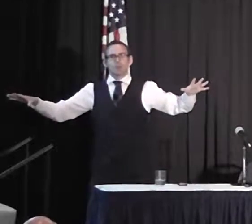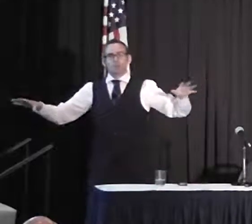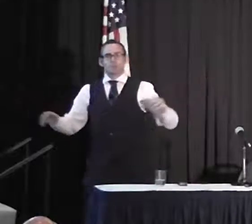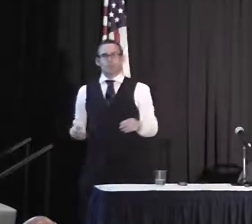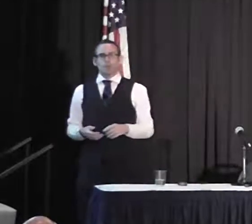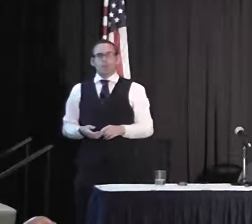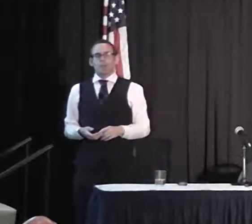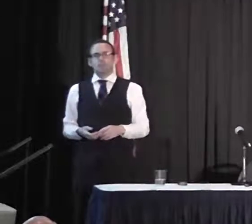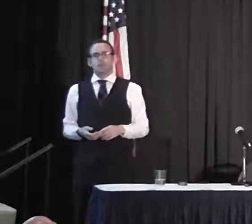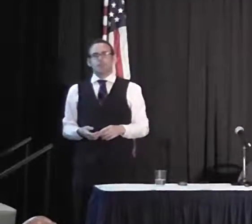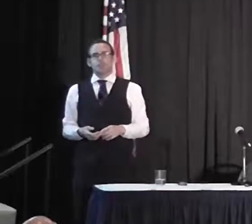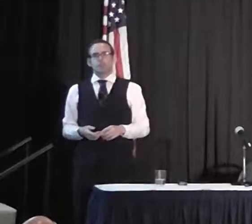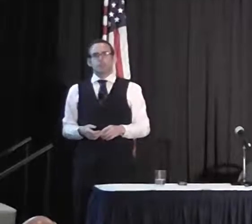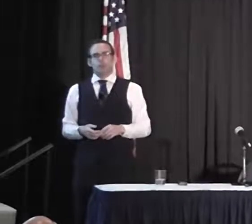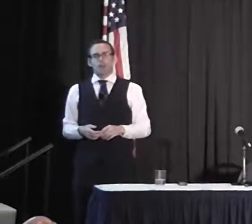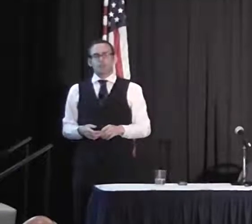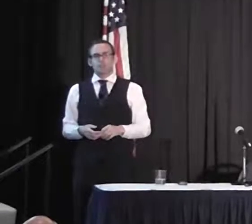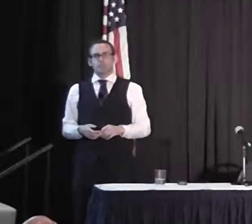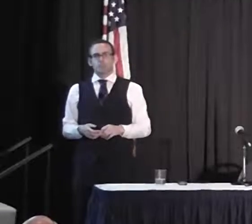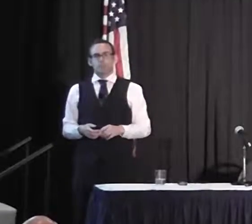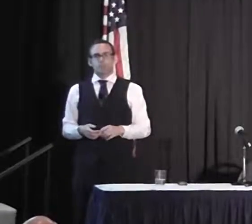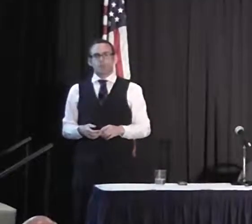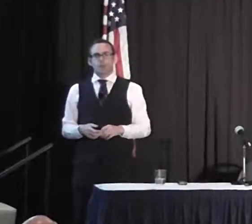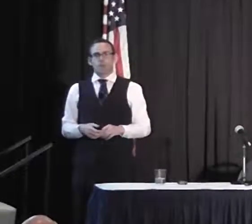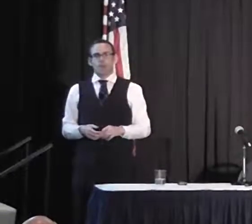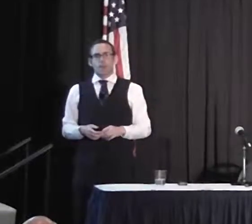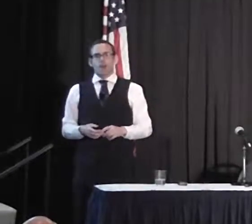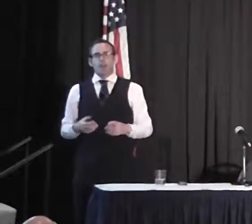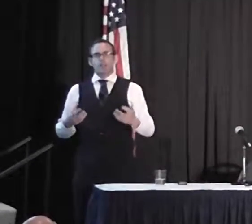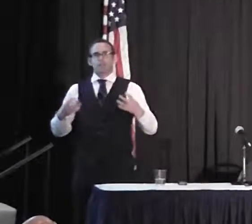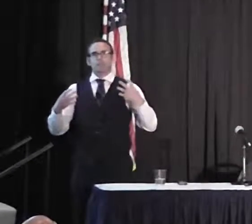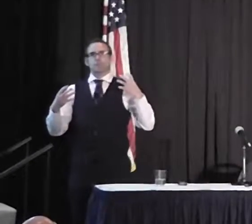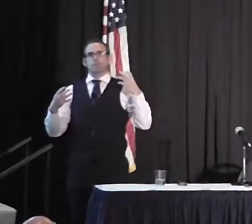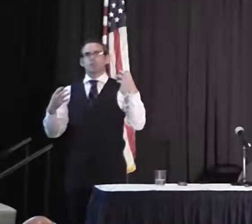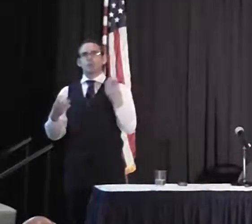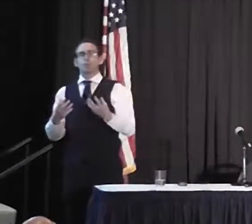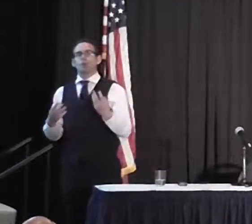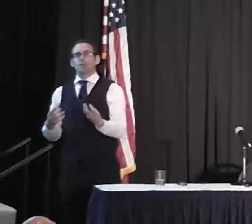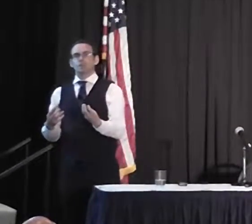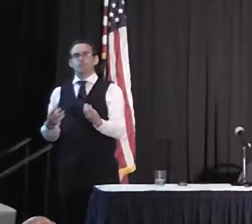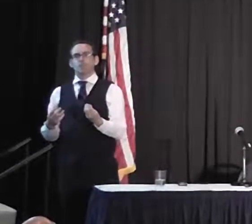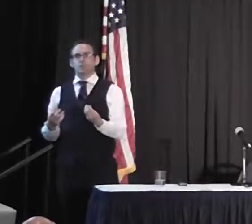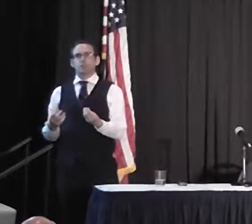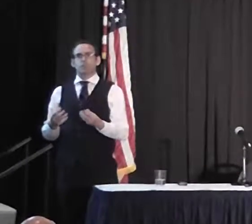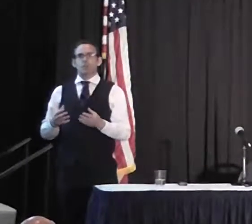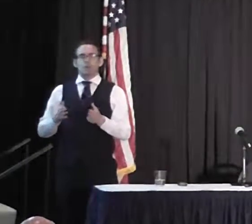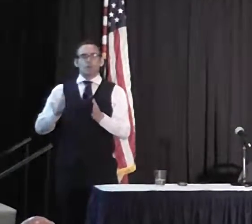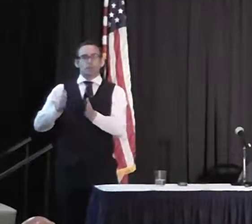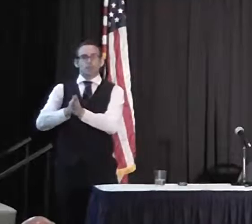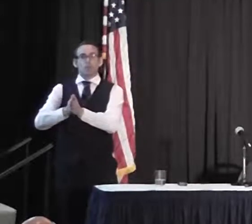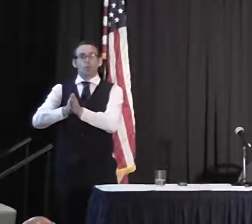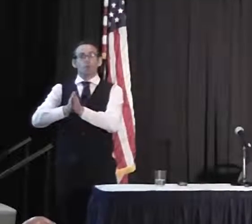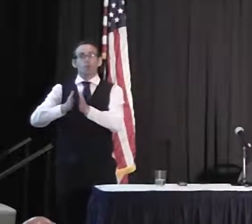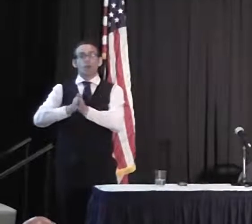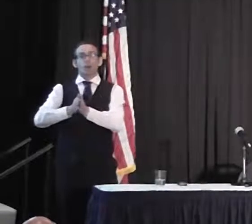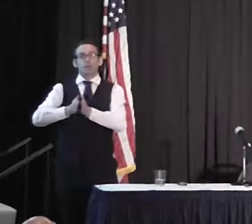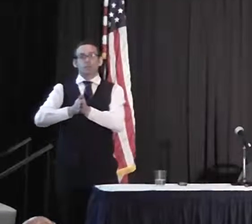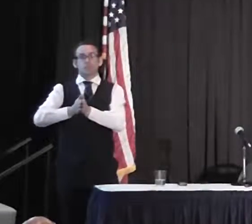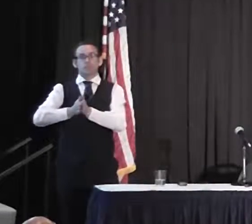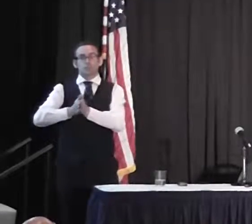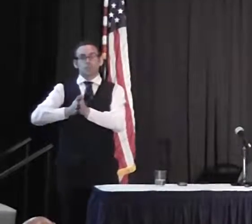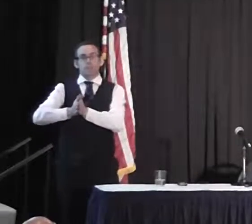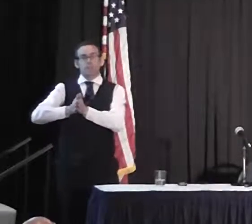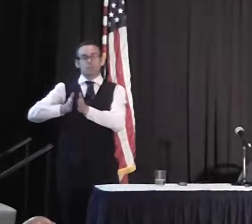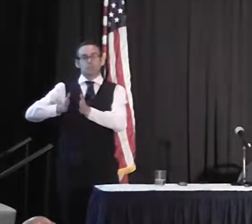power. And so it's a very difficult balance to be struck there. I guess the main point is that at some point we are